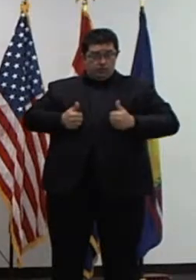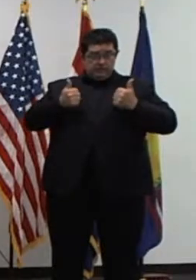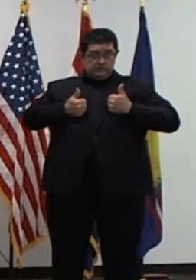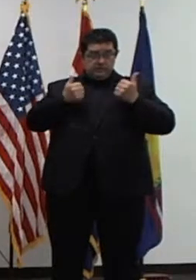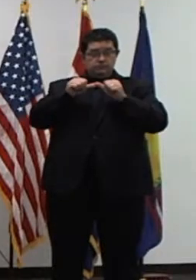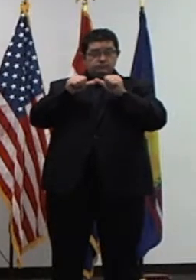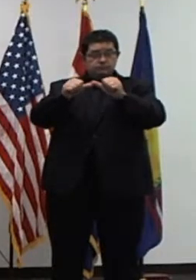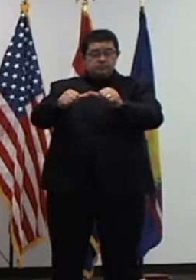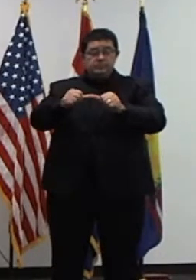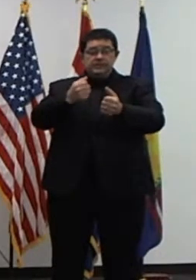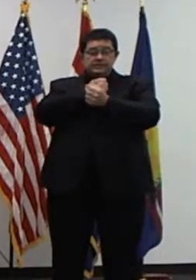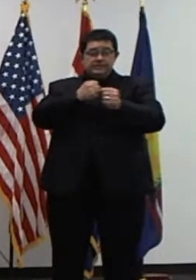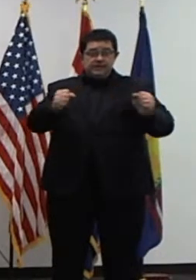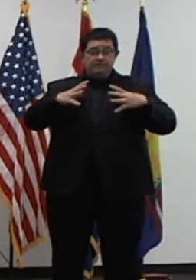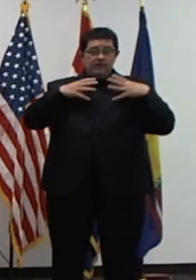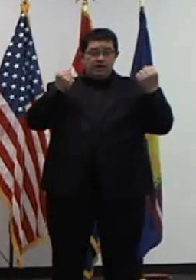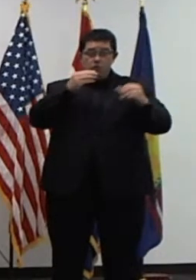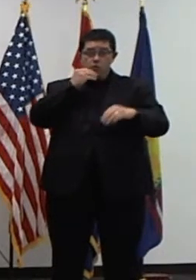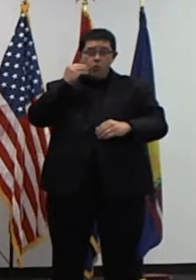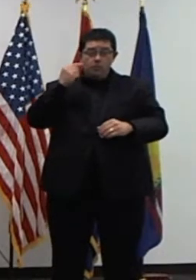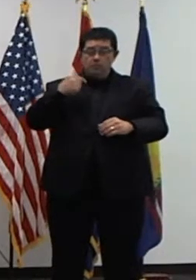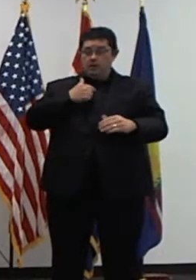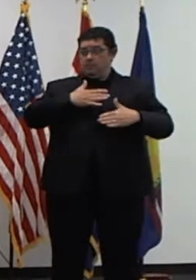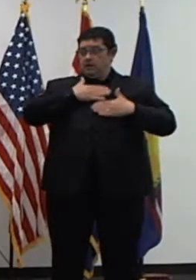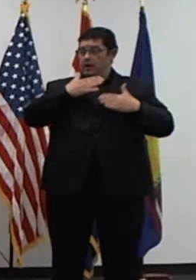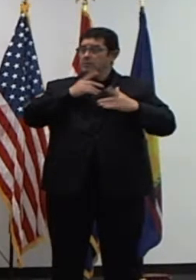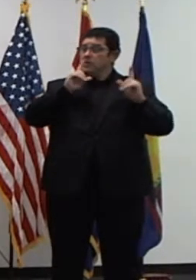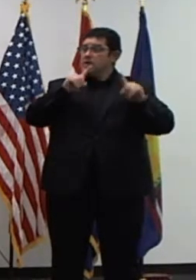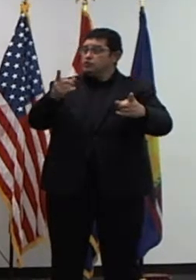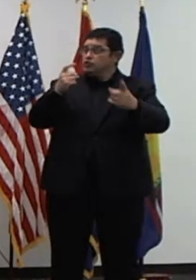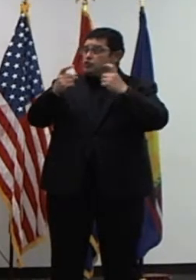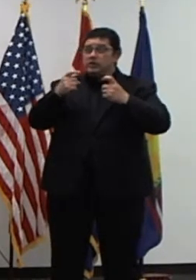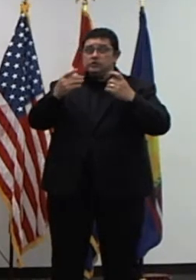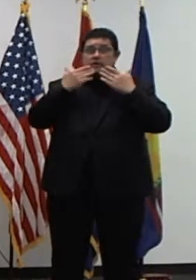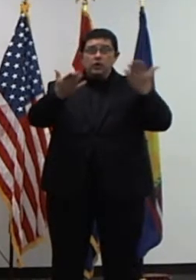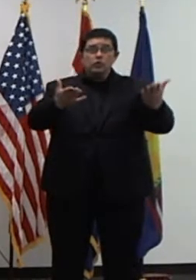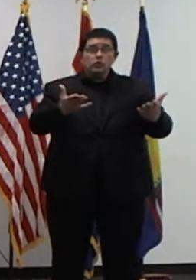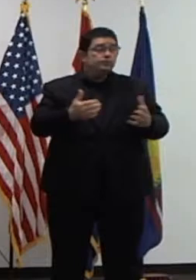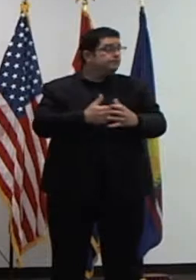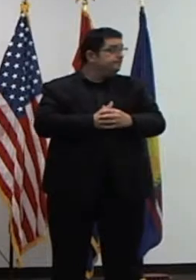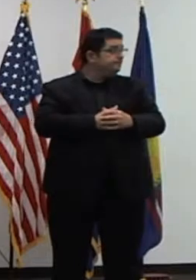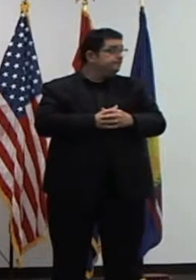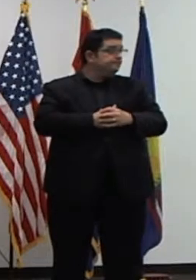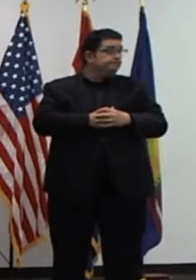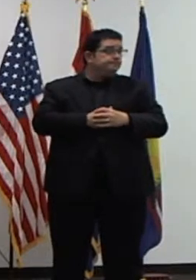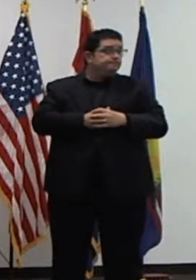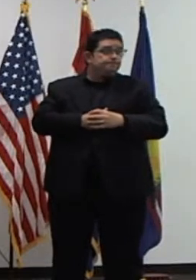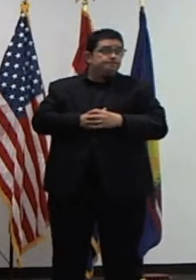healthy home. I'd be glad to answer any questions. Thank you.